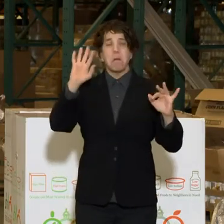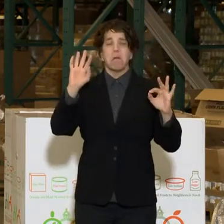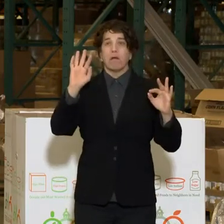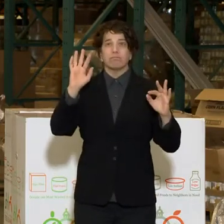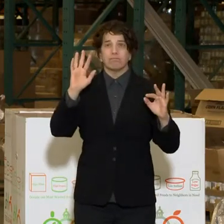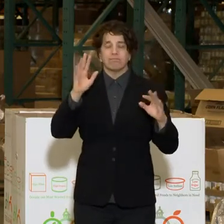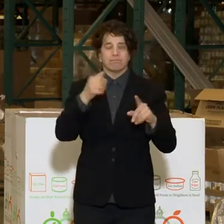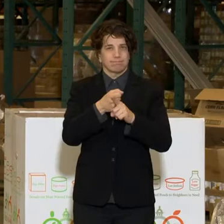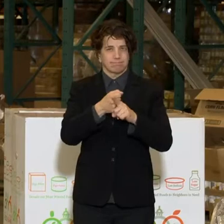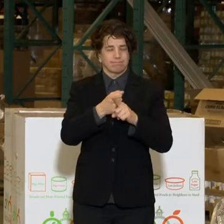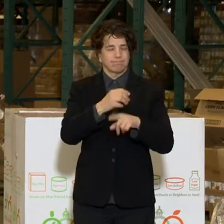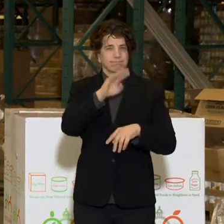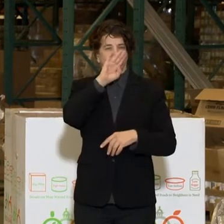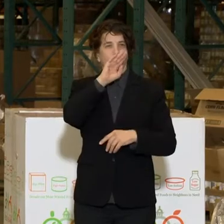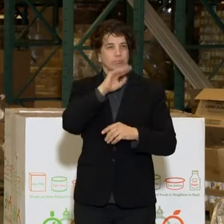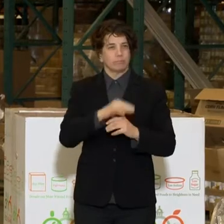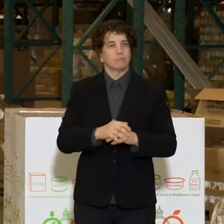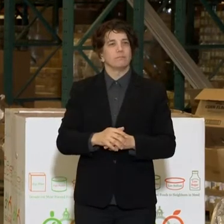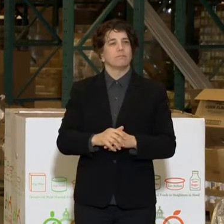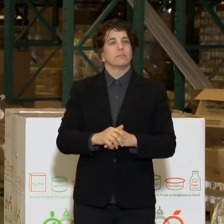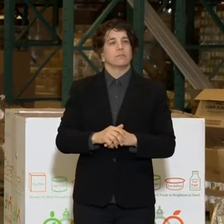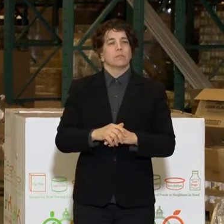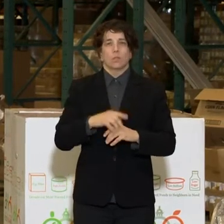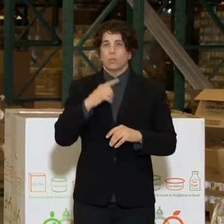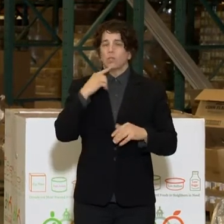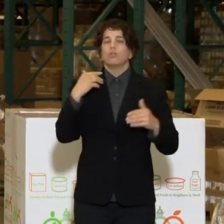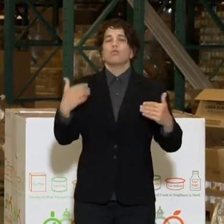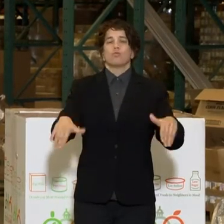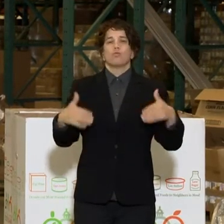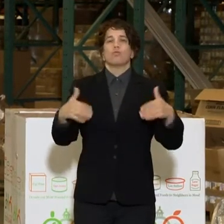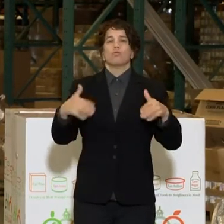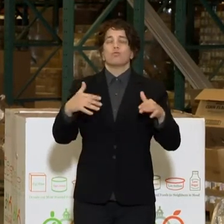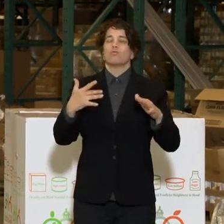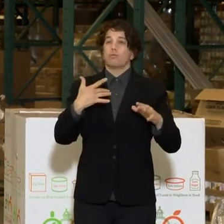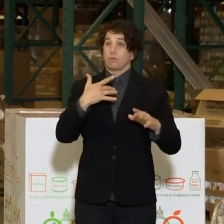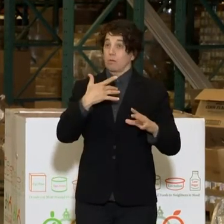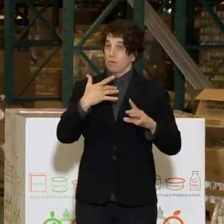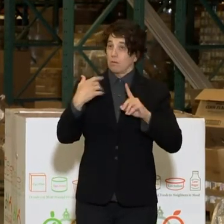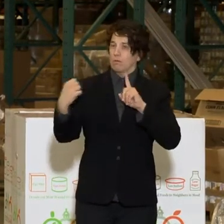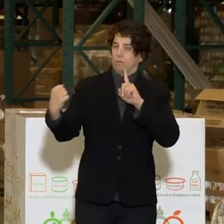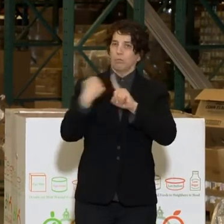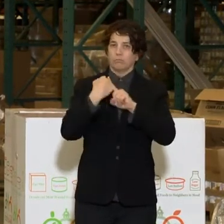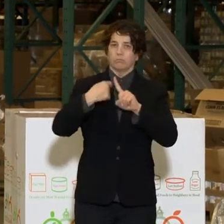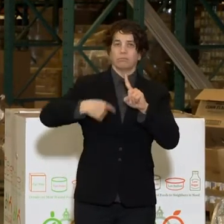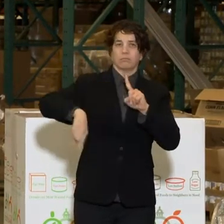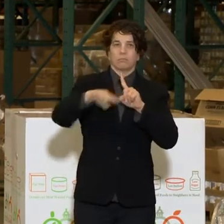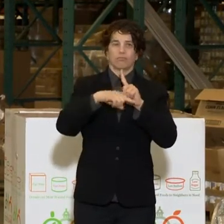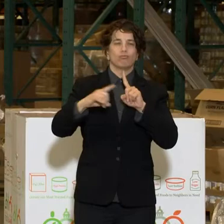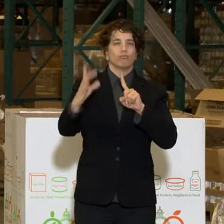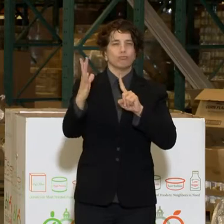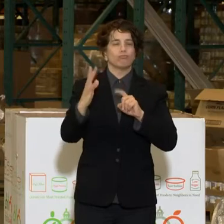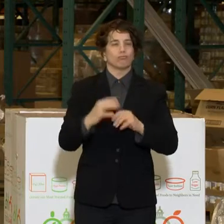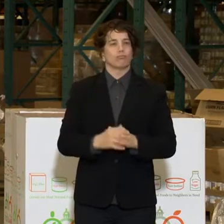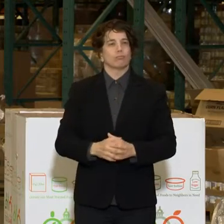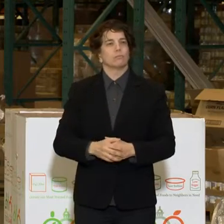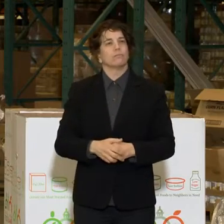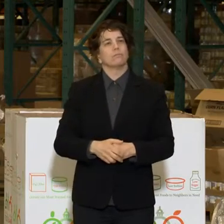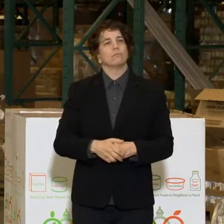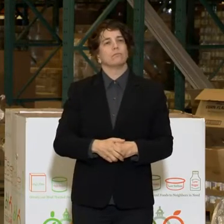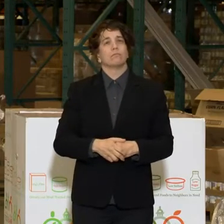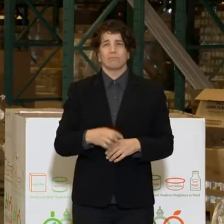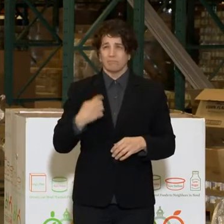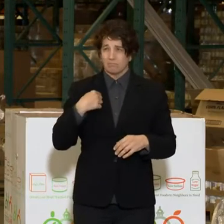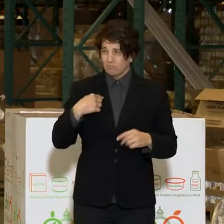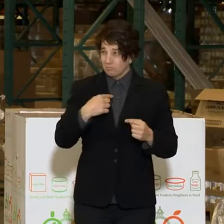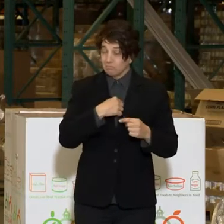proud of our city and our community. The neighbors have stepped up. Our nonprofit community has stepped up to help us. And